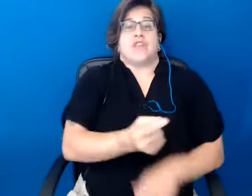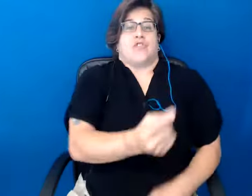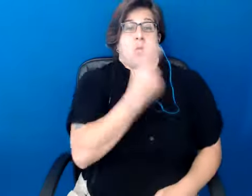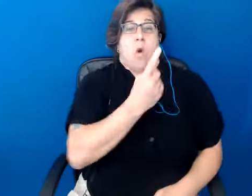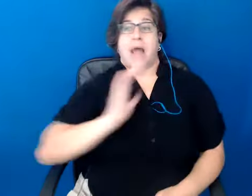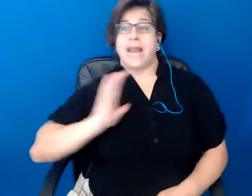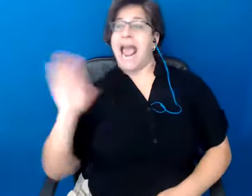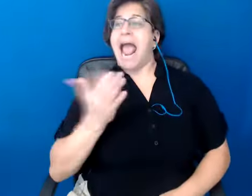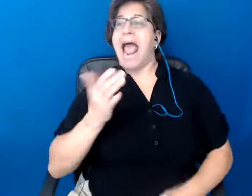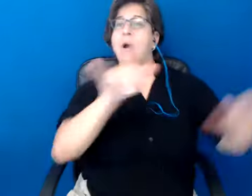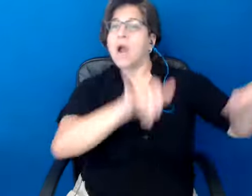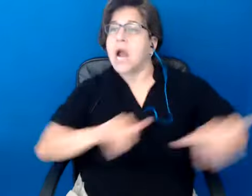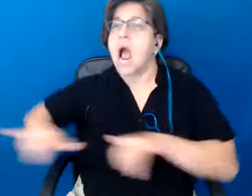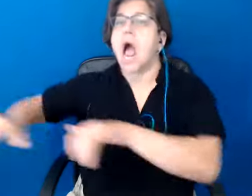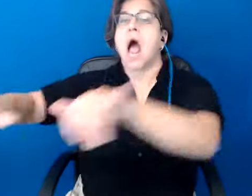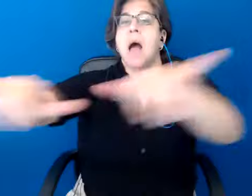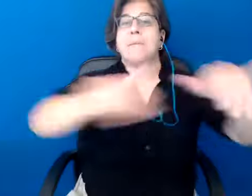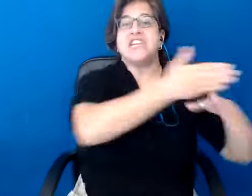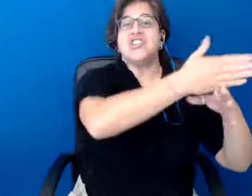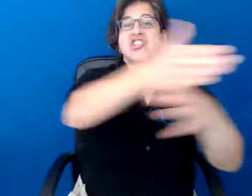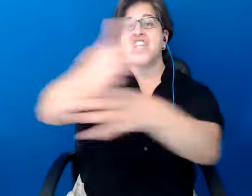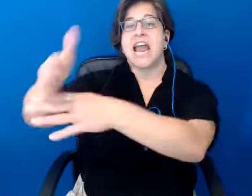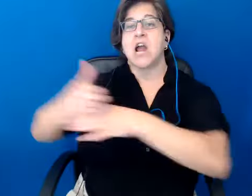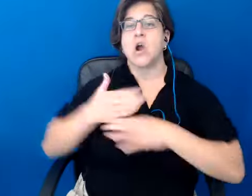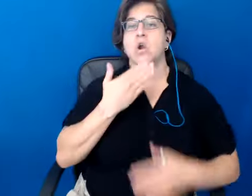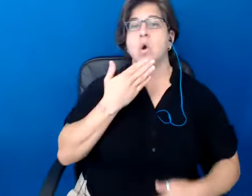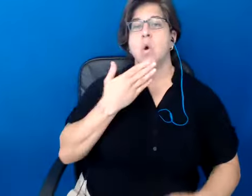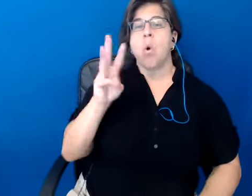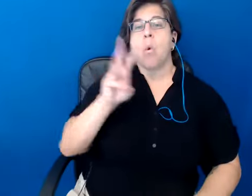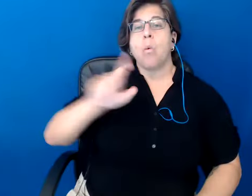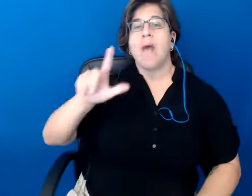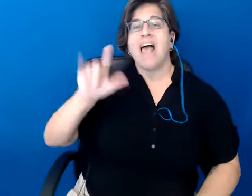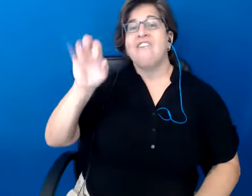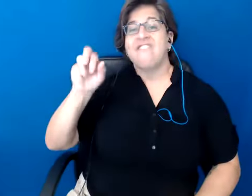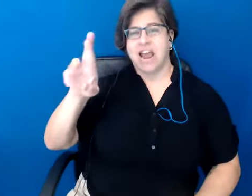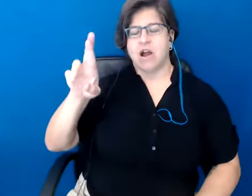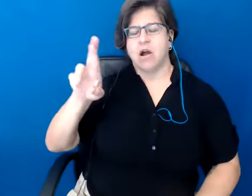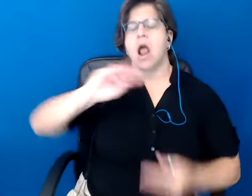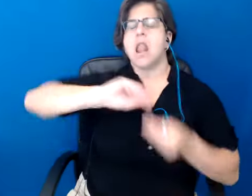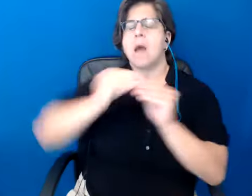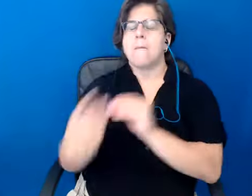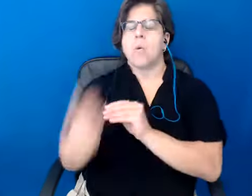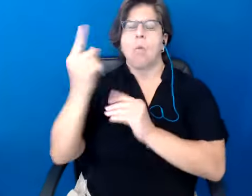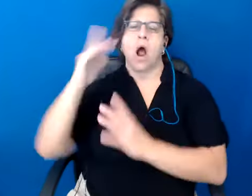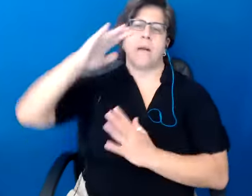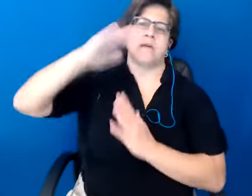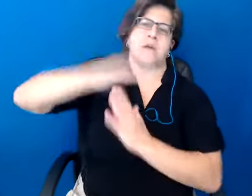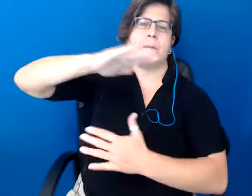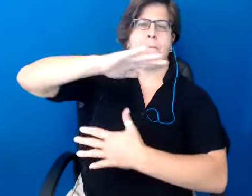conflict, etc., and make tradition 1, our common welfare, my number